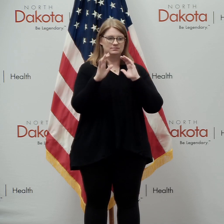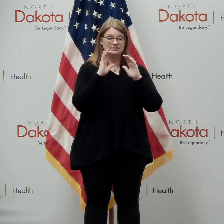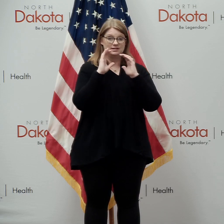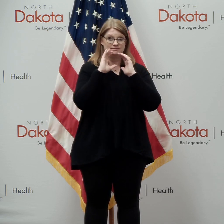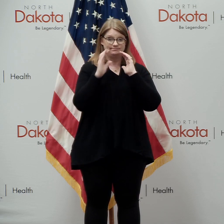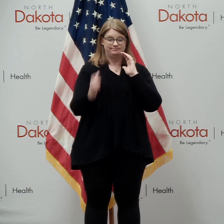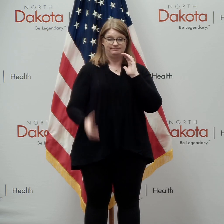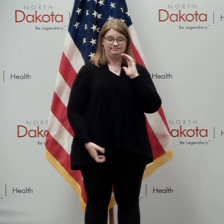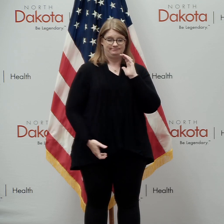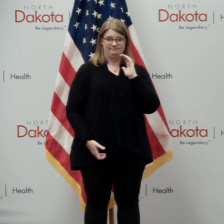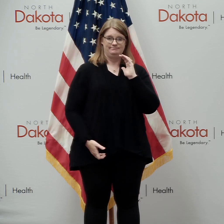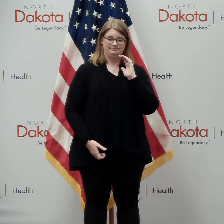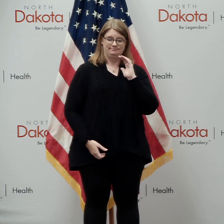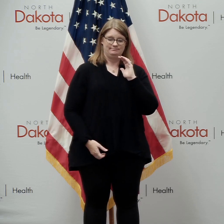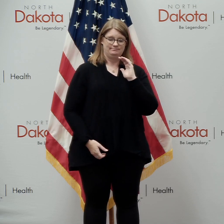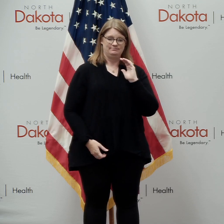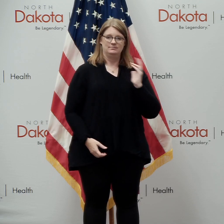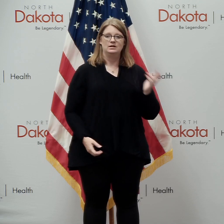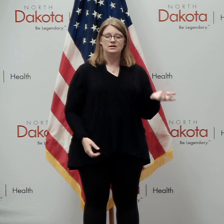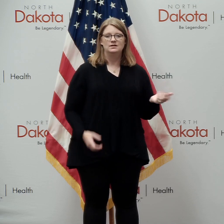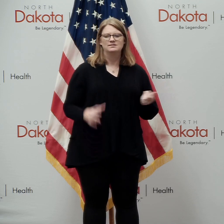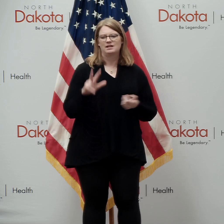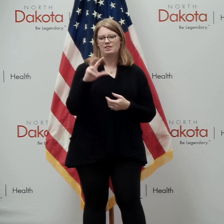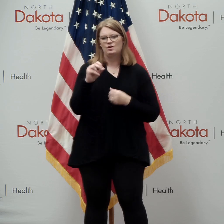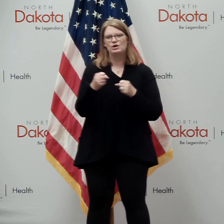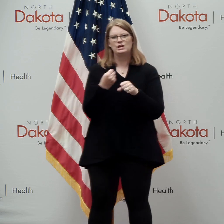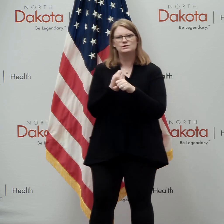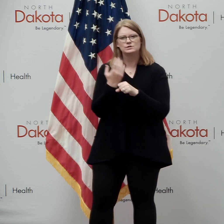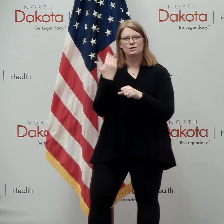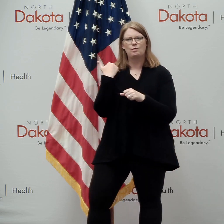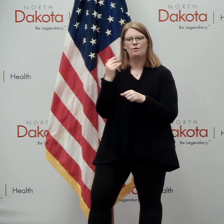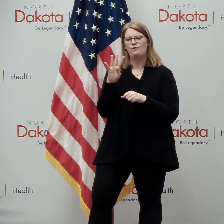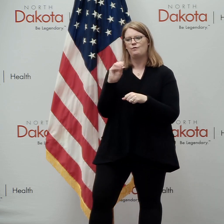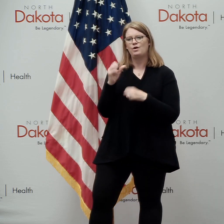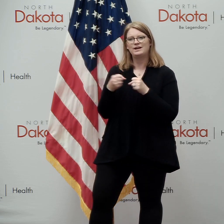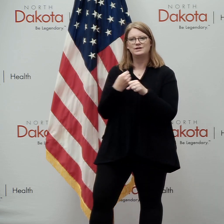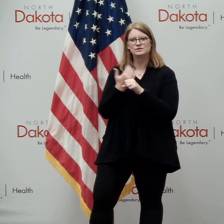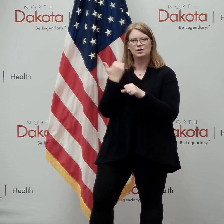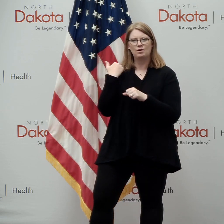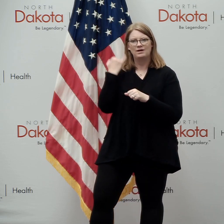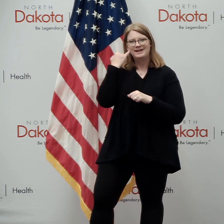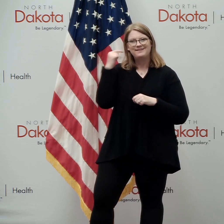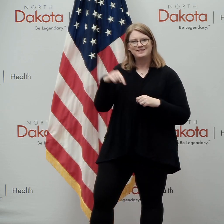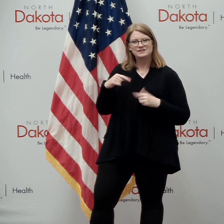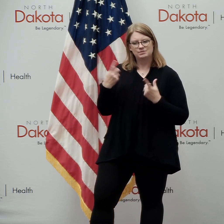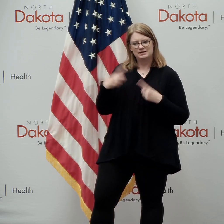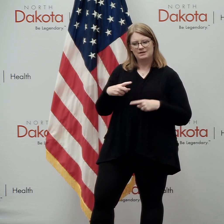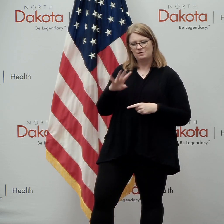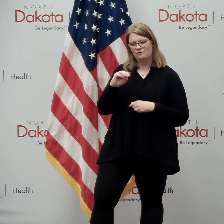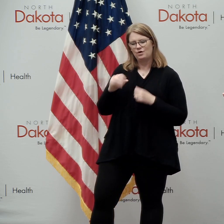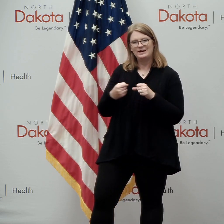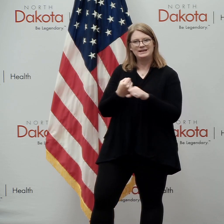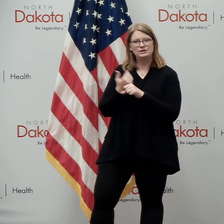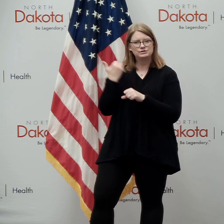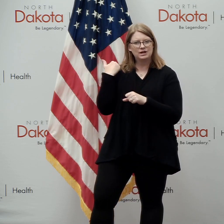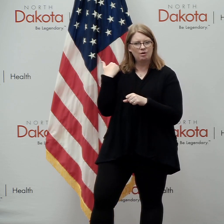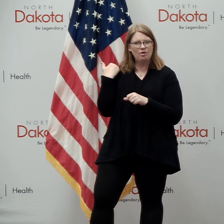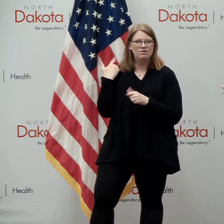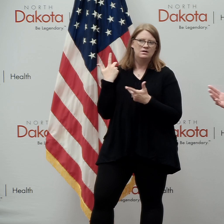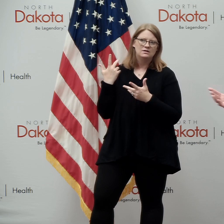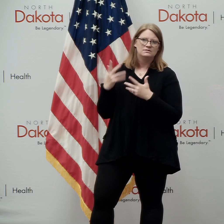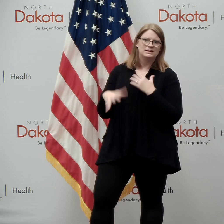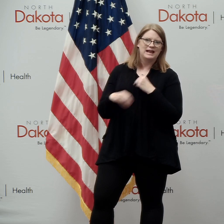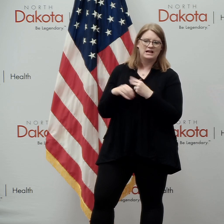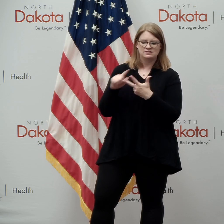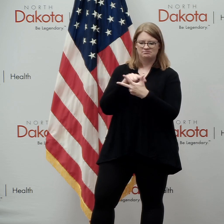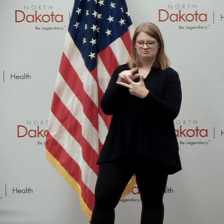very, very different. Before, in the old, 30 years ago, 40 years ago, if this happened 40 years ago, you do a public service announcement, you put it on all